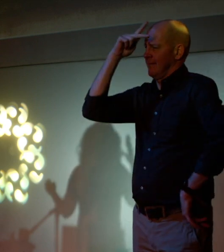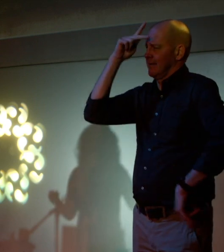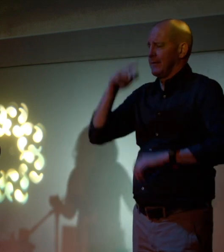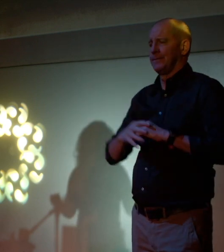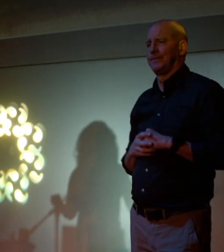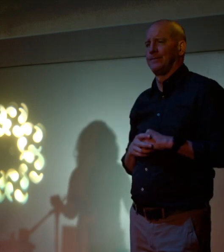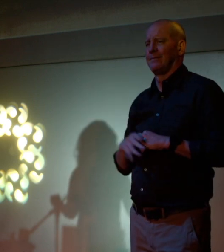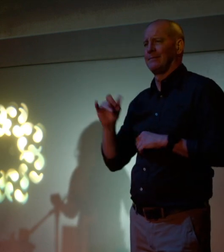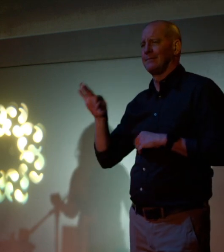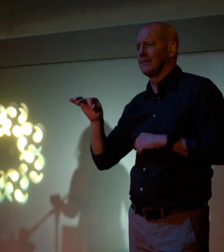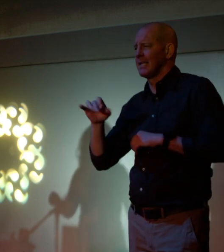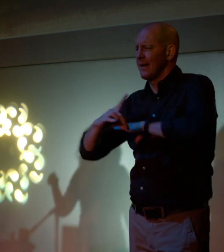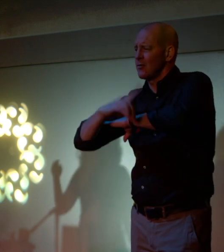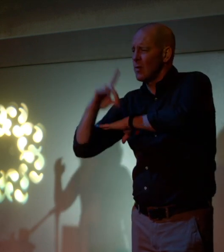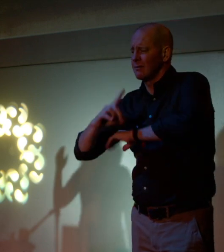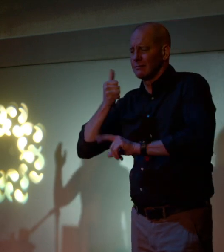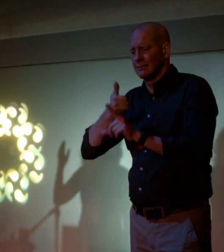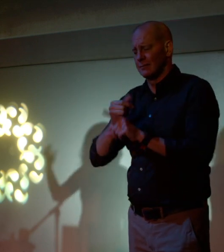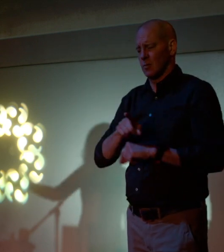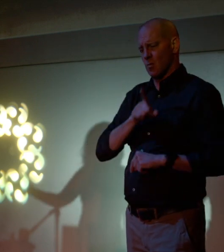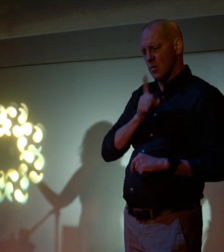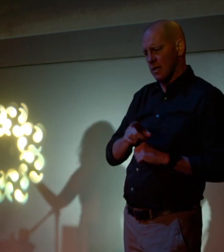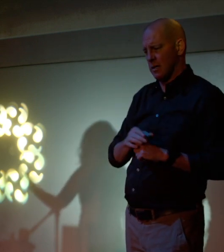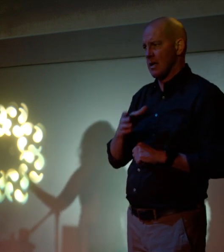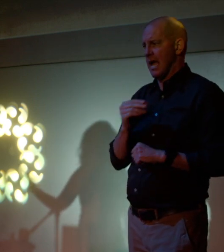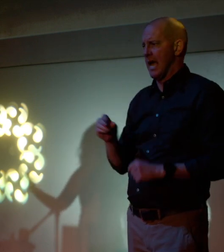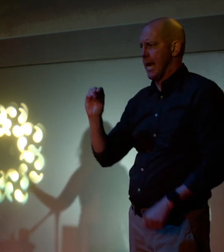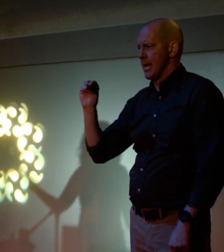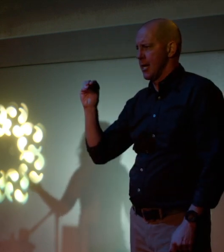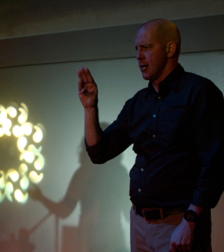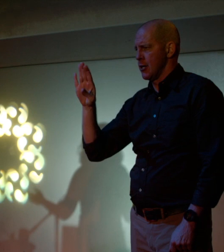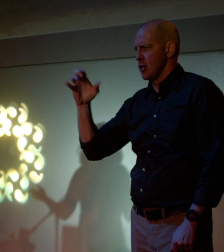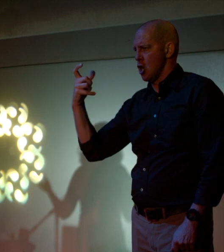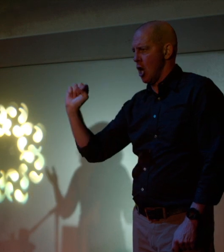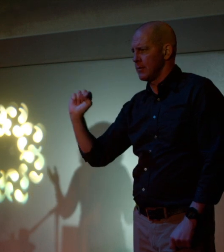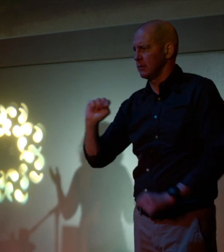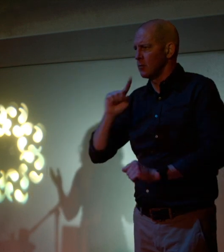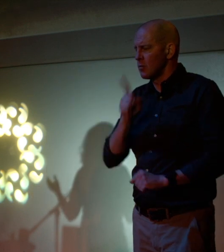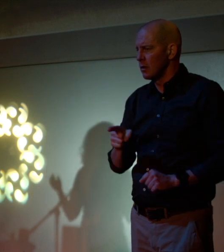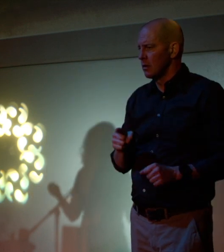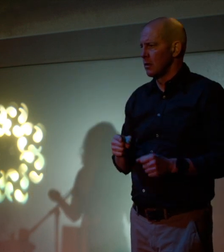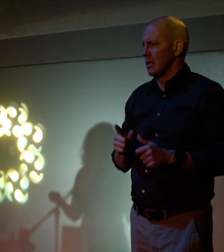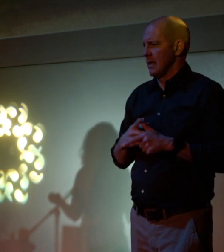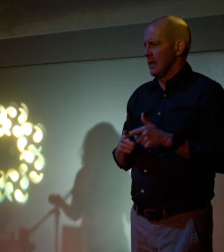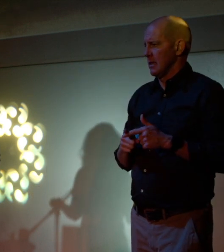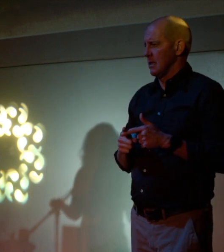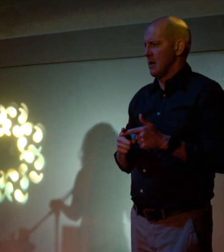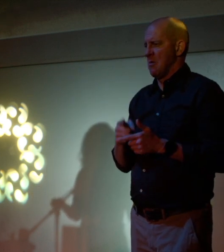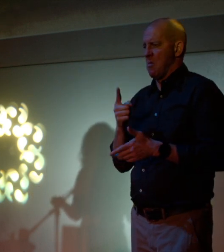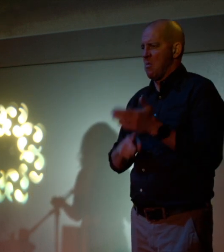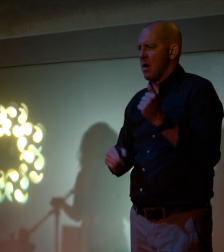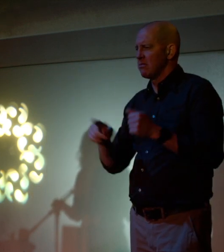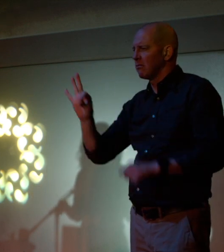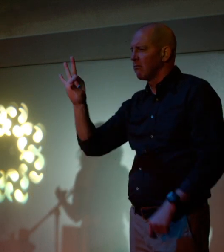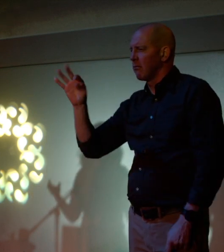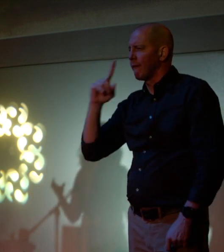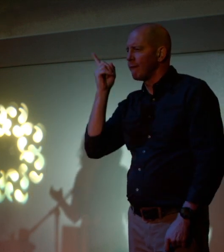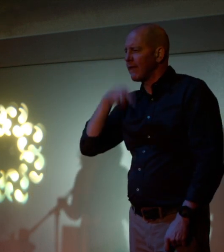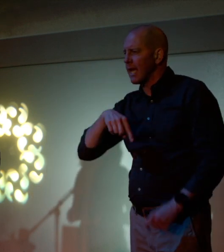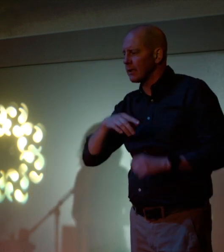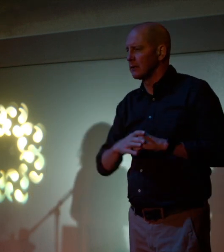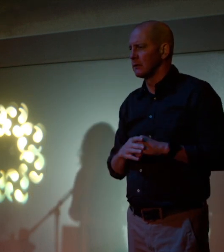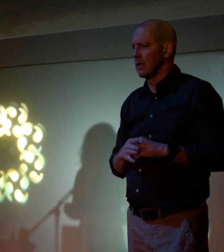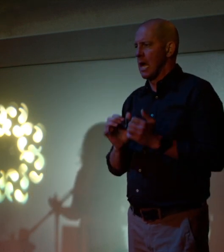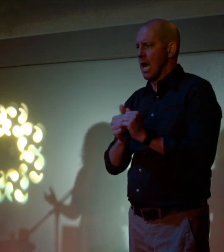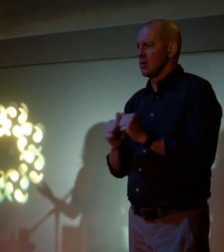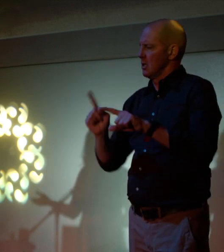if dragons are real and this object is real, what exactly is fake? How is this different in terms